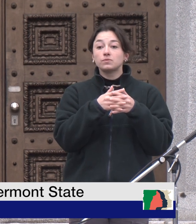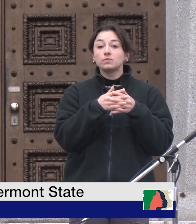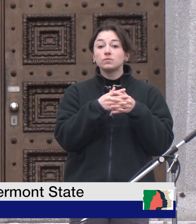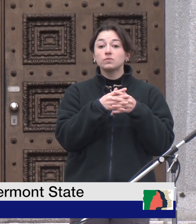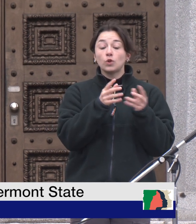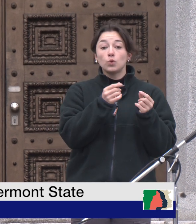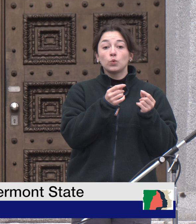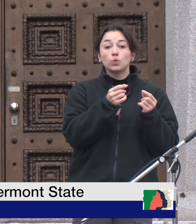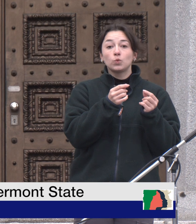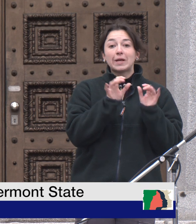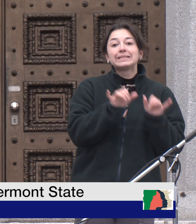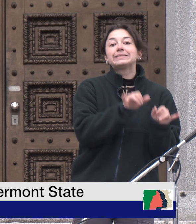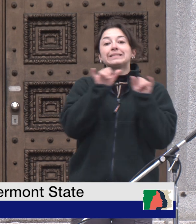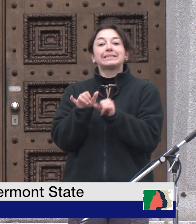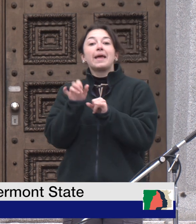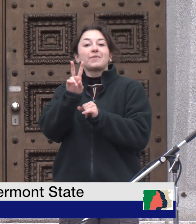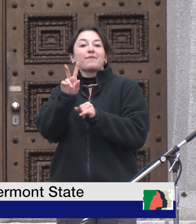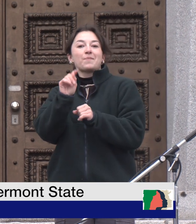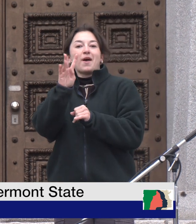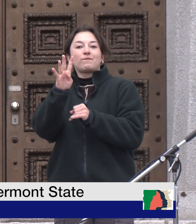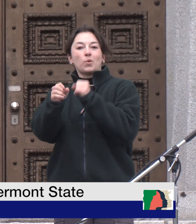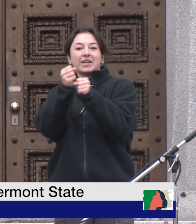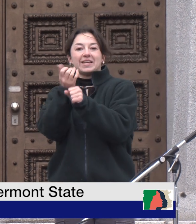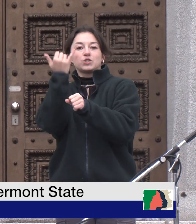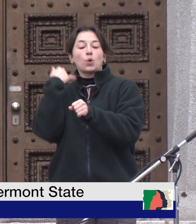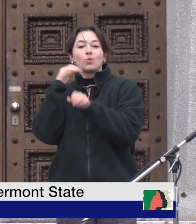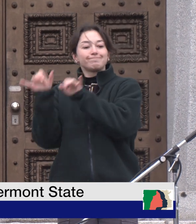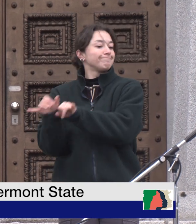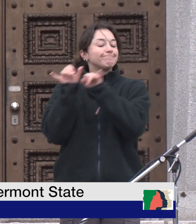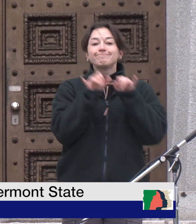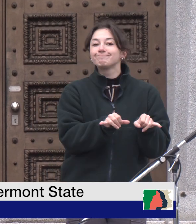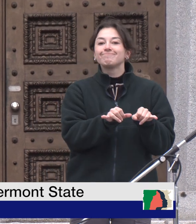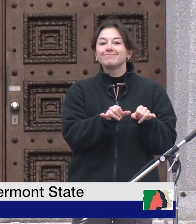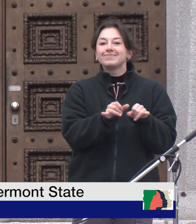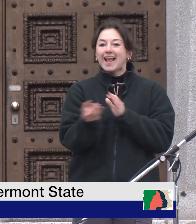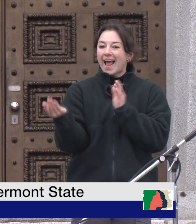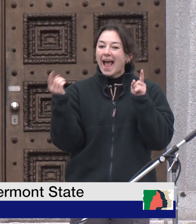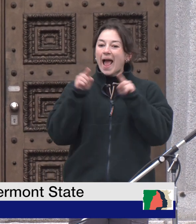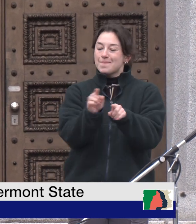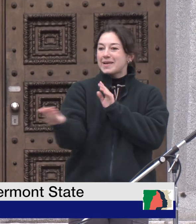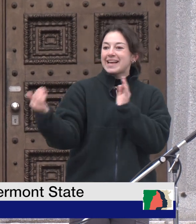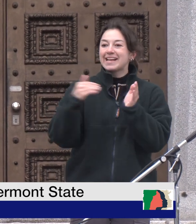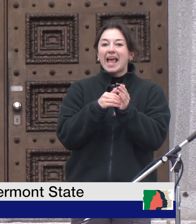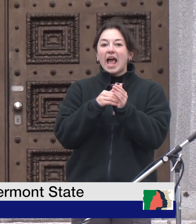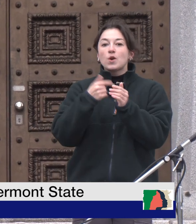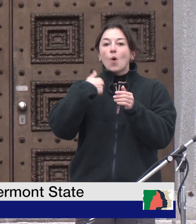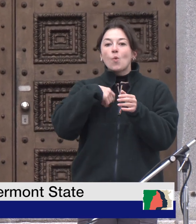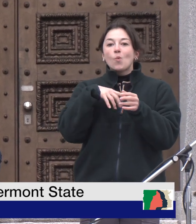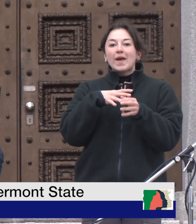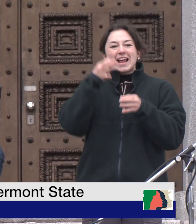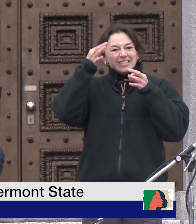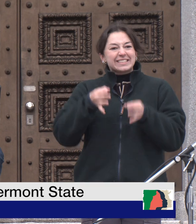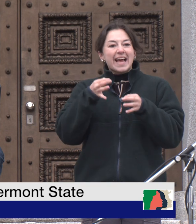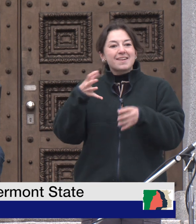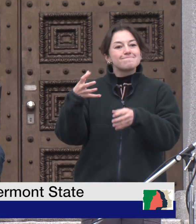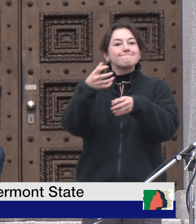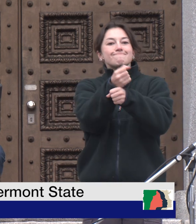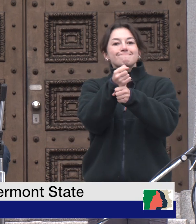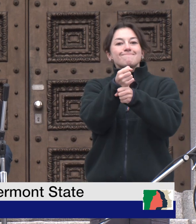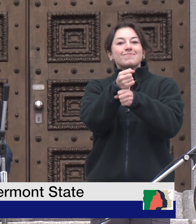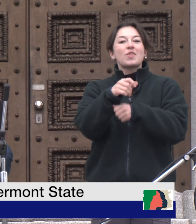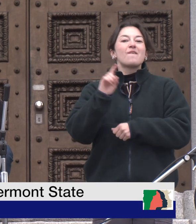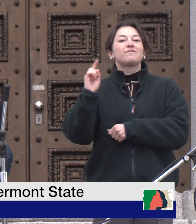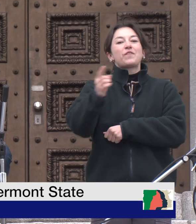Vermont did 40 years ago with Madeline Cunin. We are electing Kamala Harris, the first